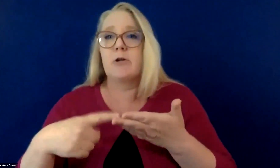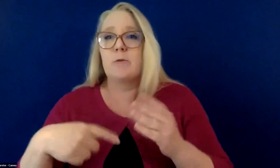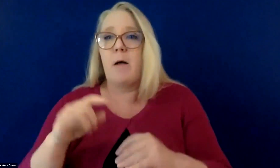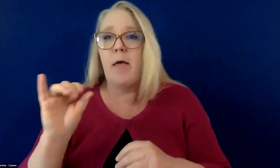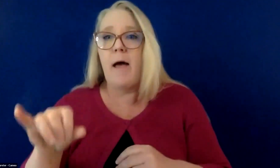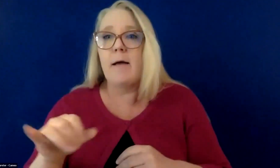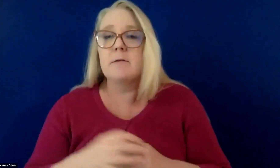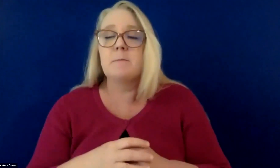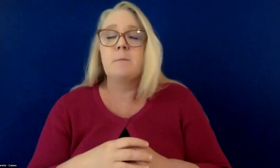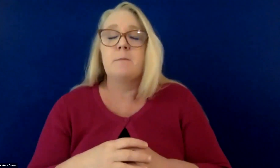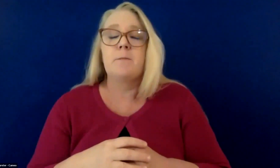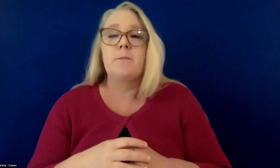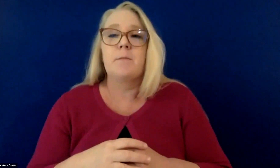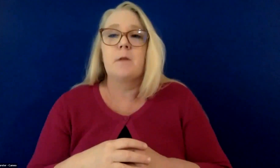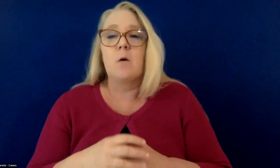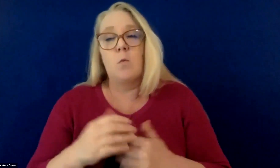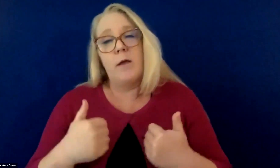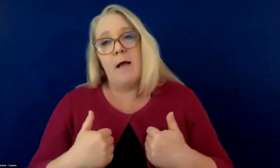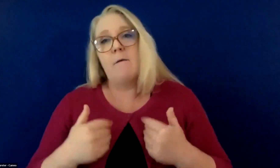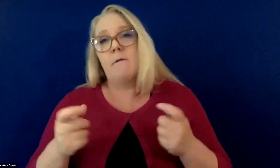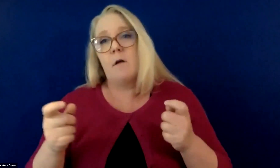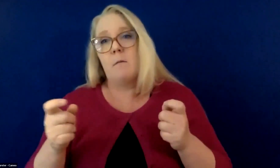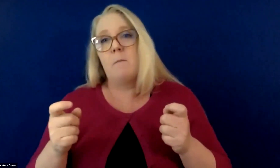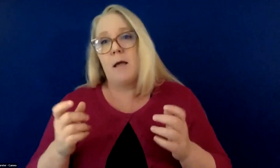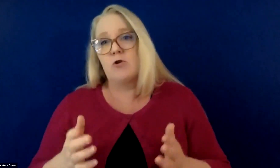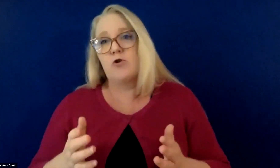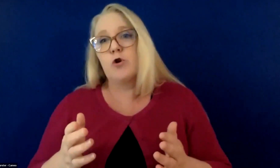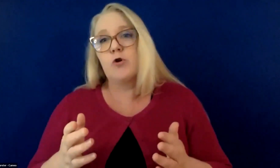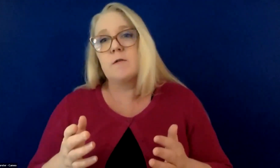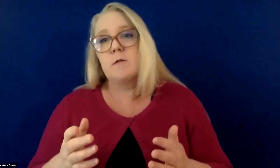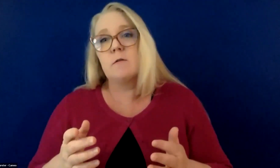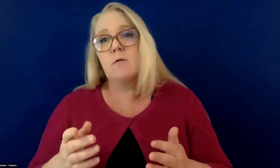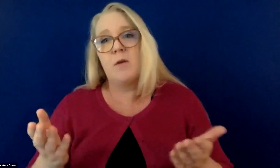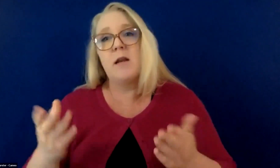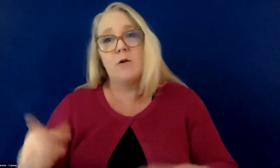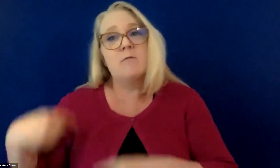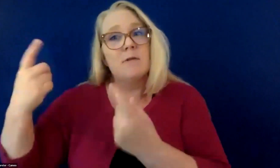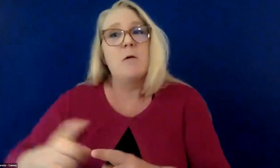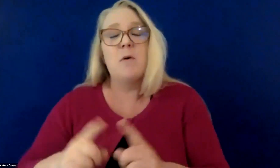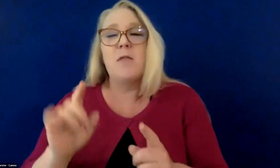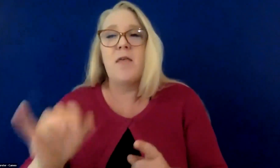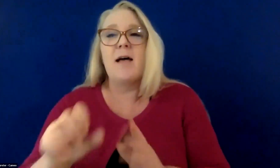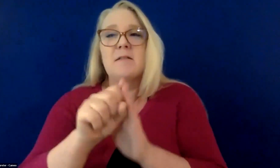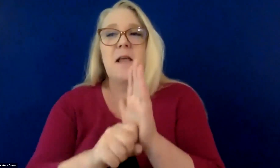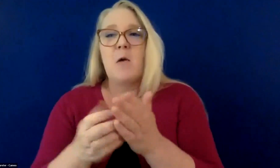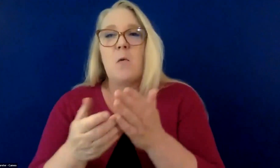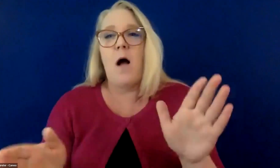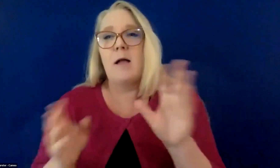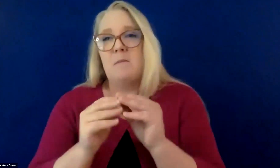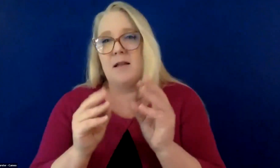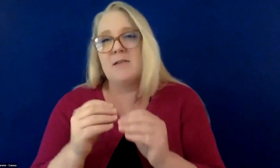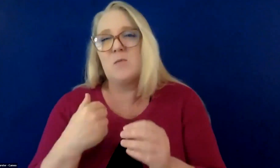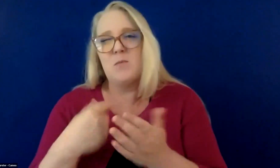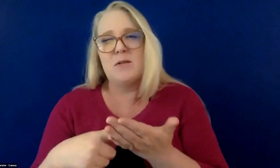just say this too, and we've got, certainly managers on that have been around quite some time, but that was a discussion yesterday at the statewide meetings as well. And I was talking to